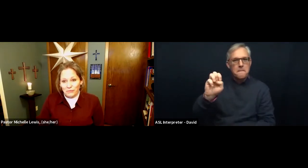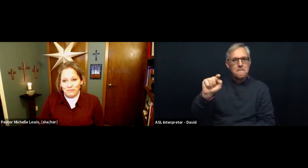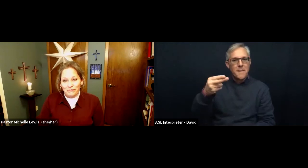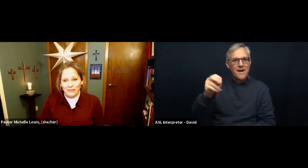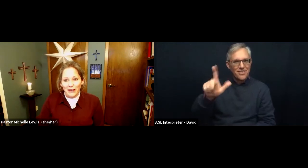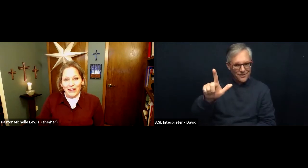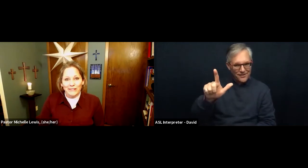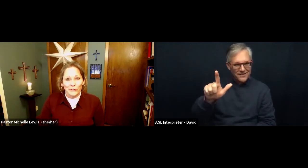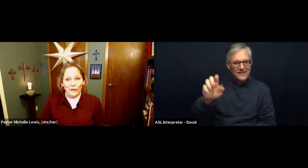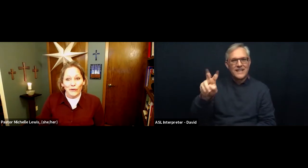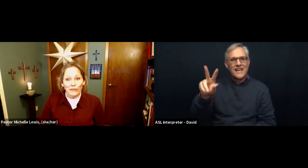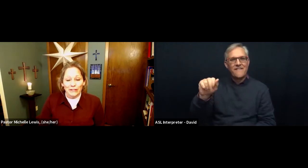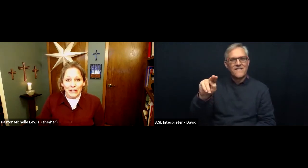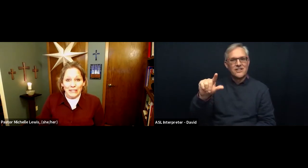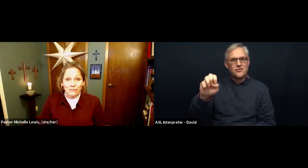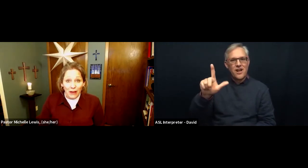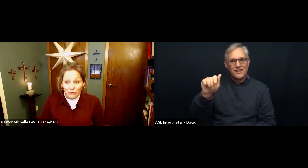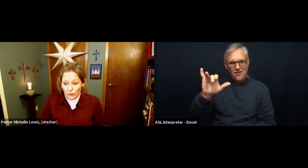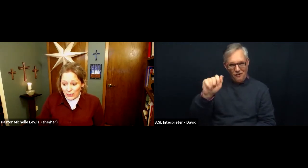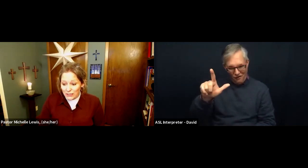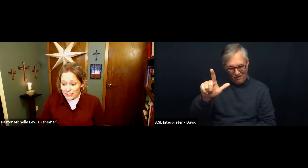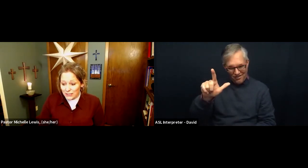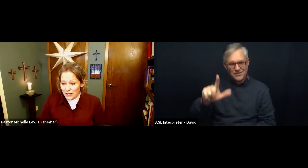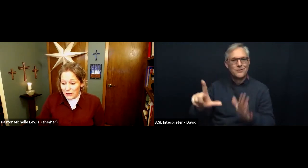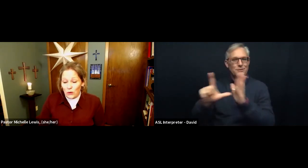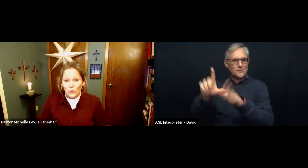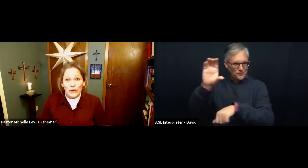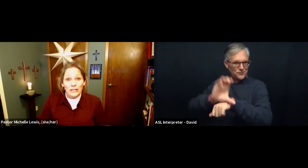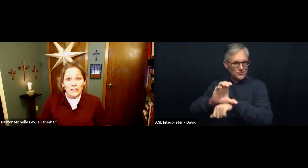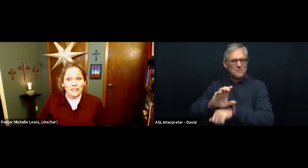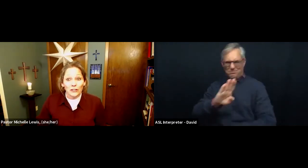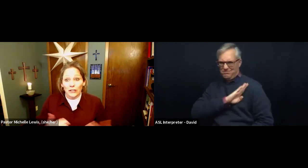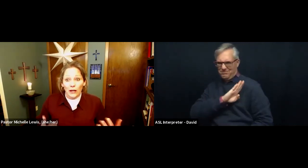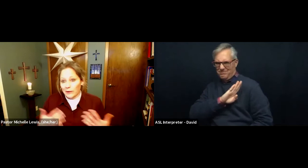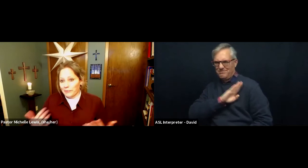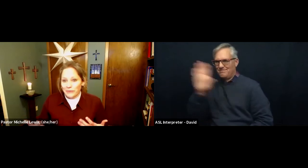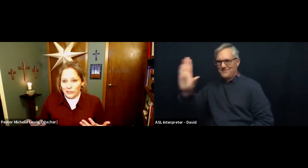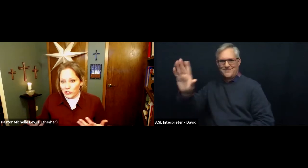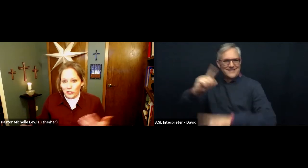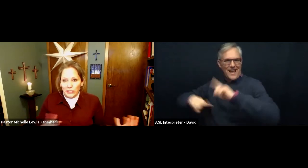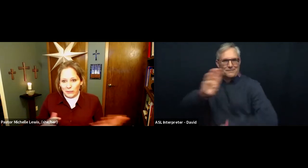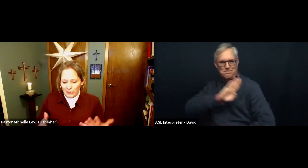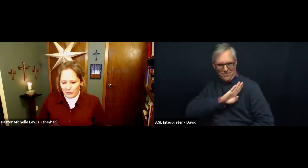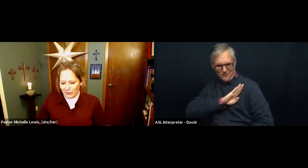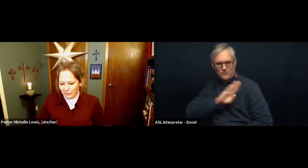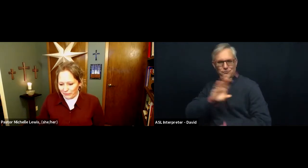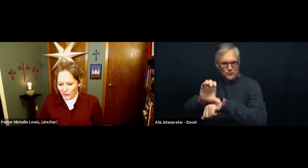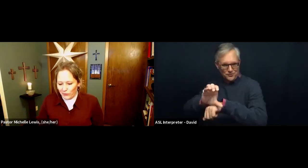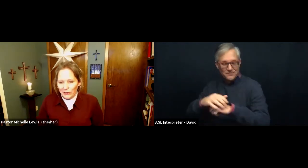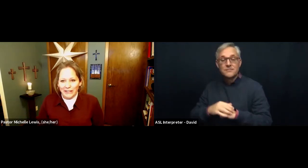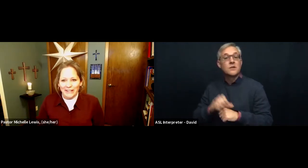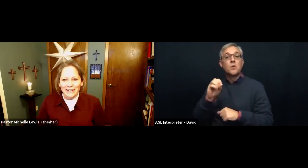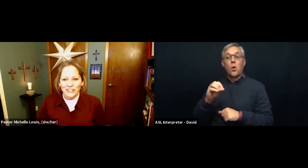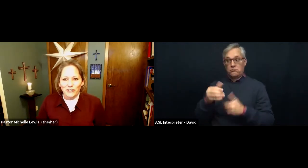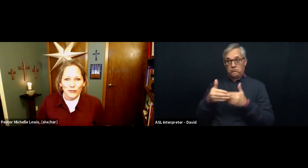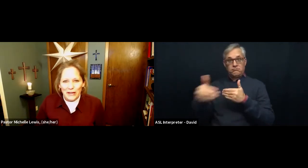Church. And so over the next 5 weeks, we start sharing the pulpit. We're